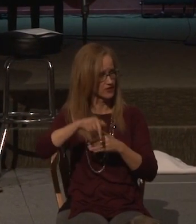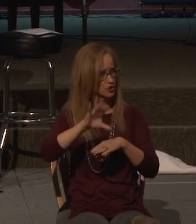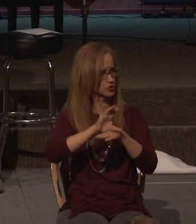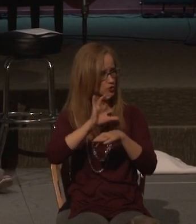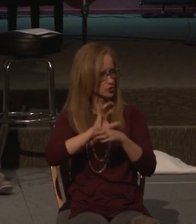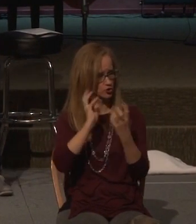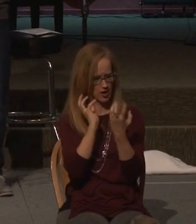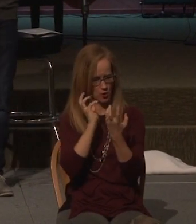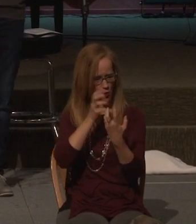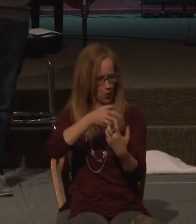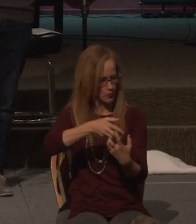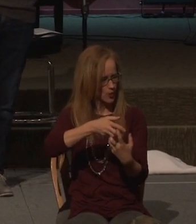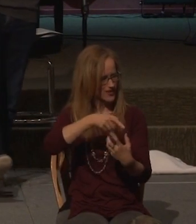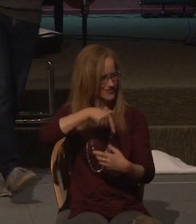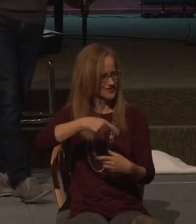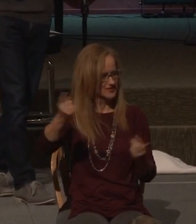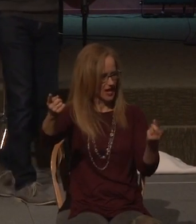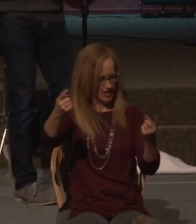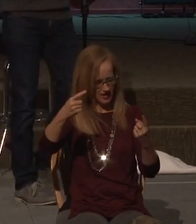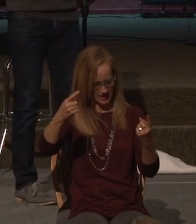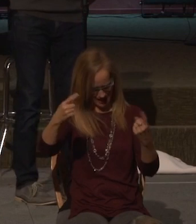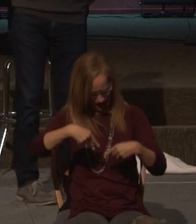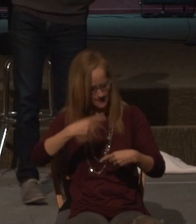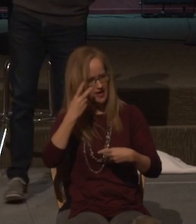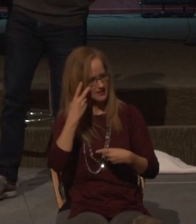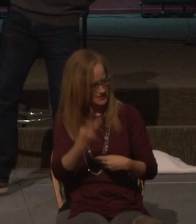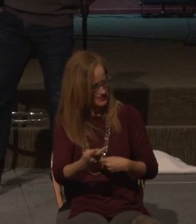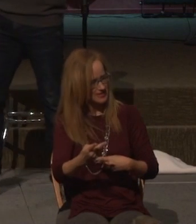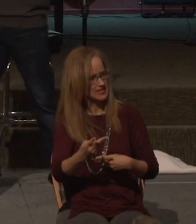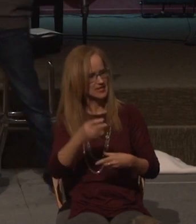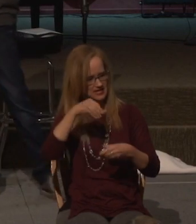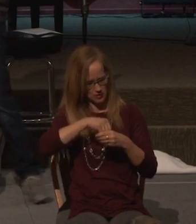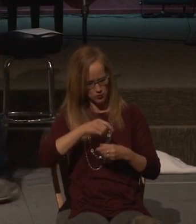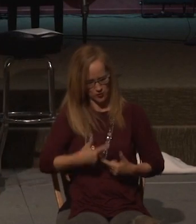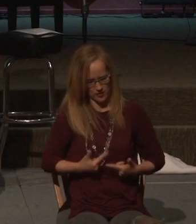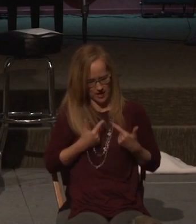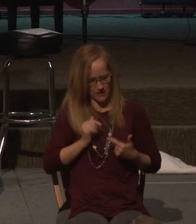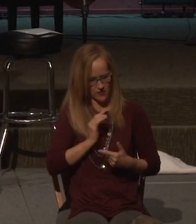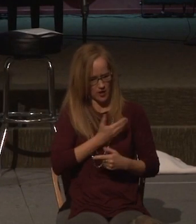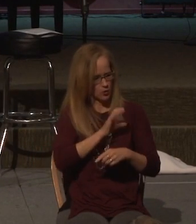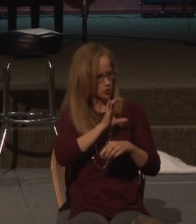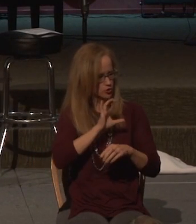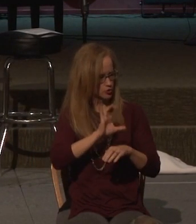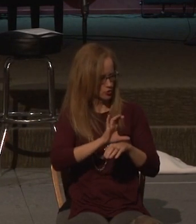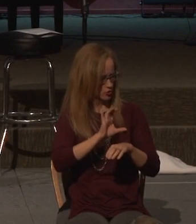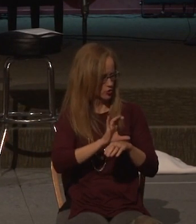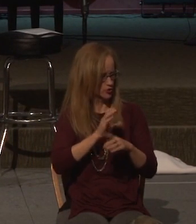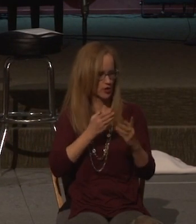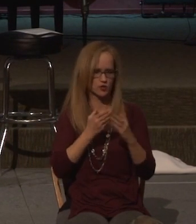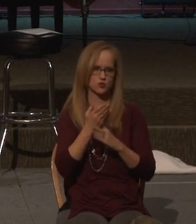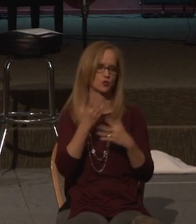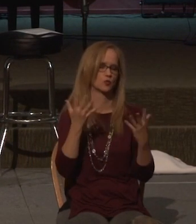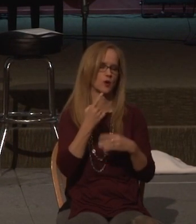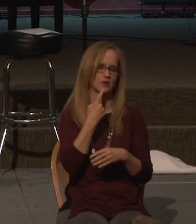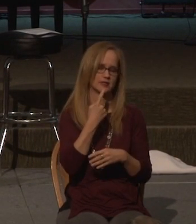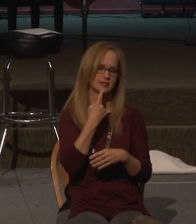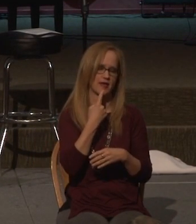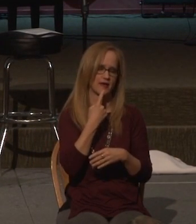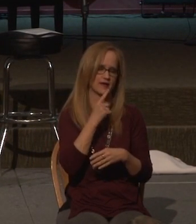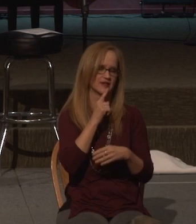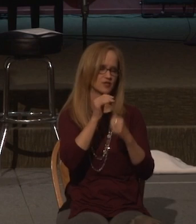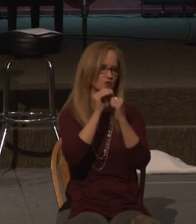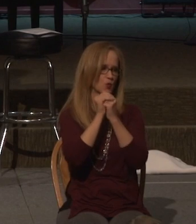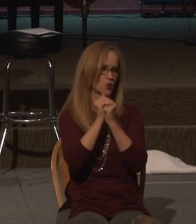incorporate this come and see invitation into the life of our church. And it's through what we would say is the